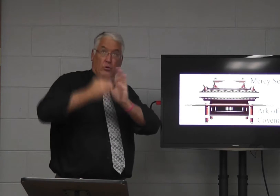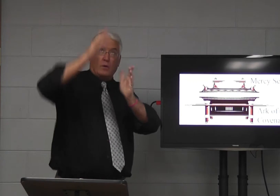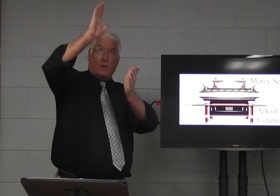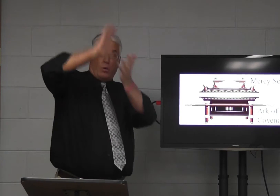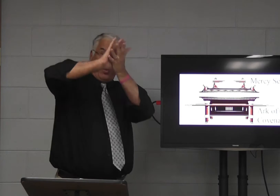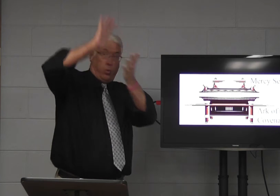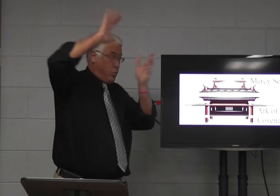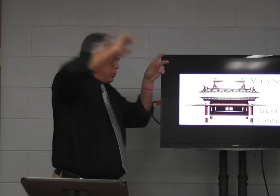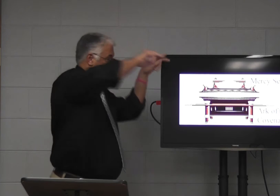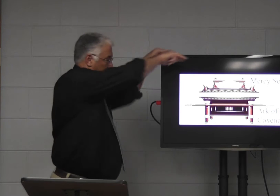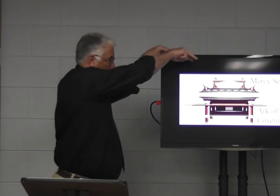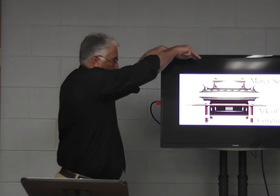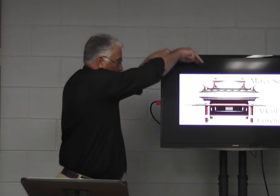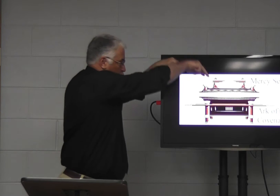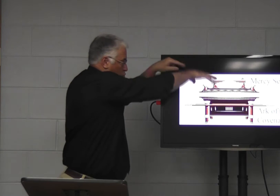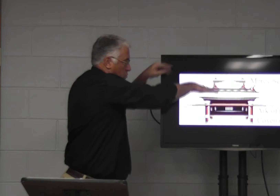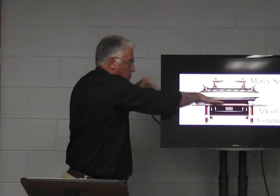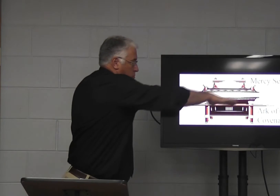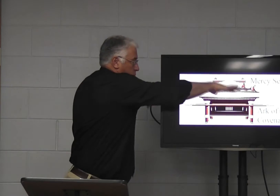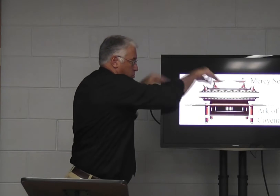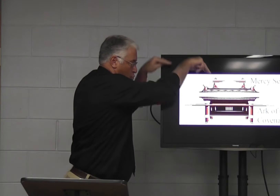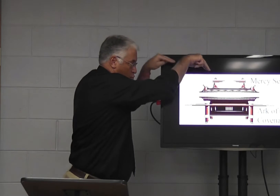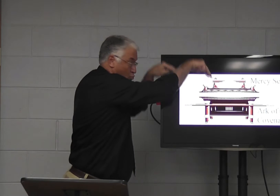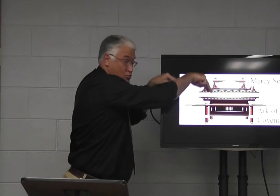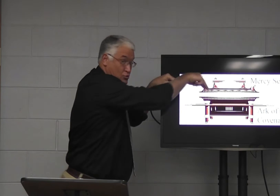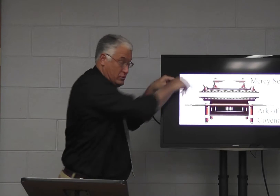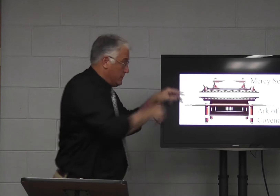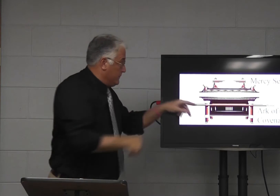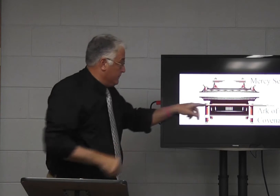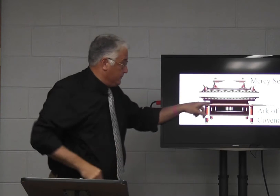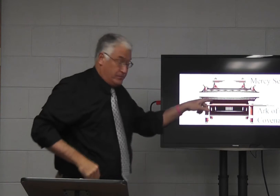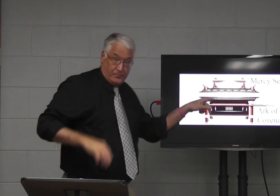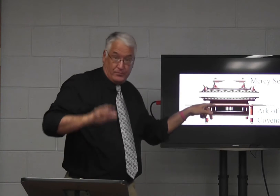And that represents God's glory looking down.